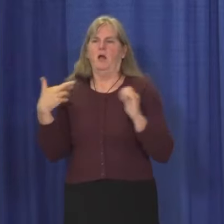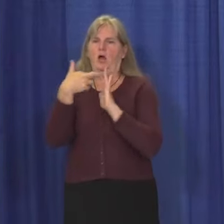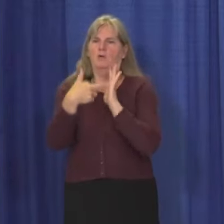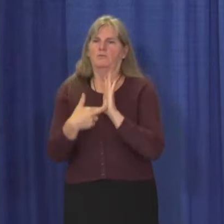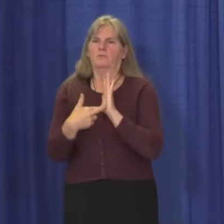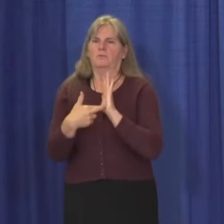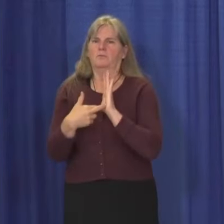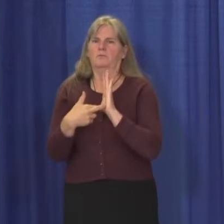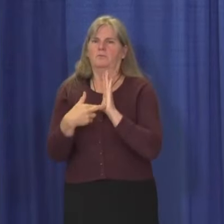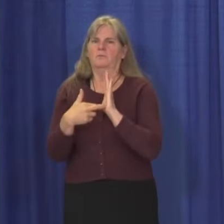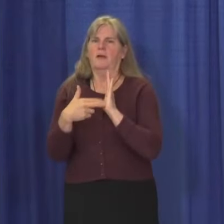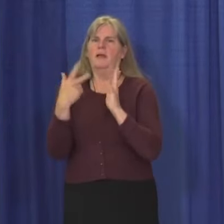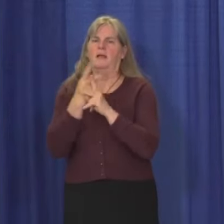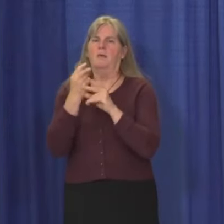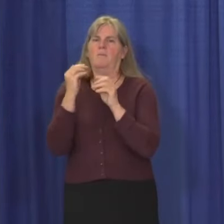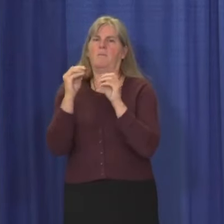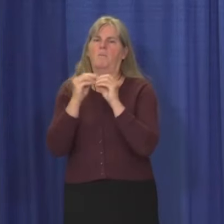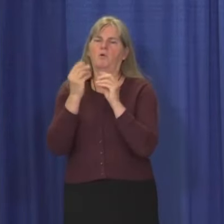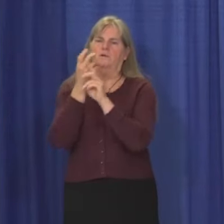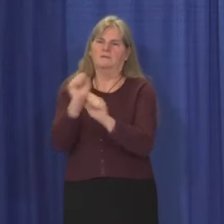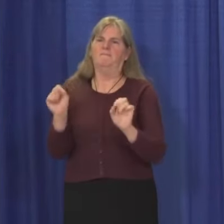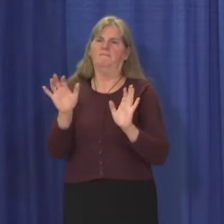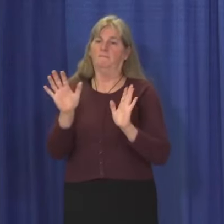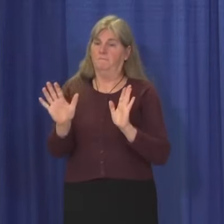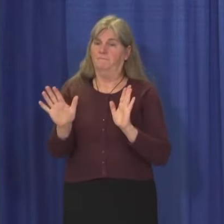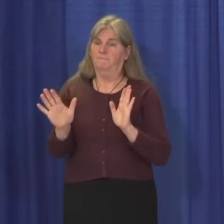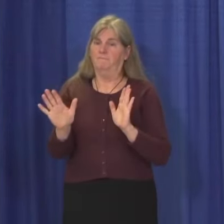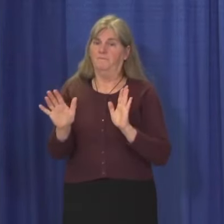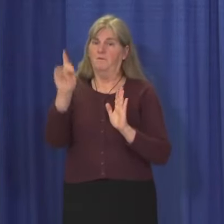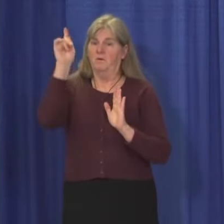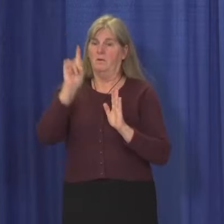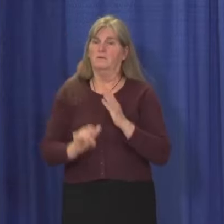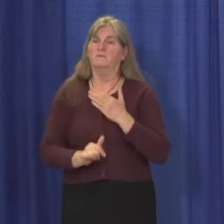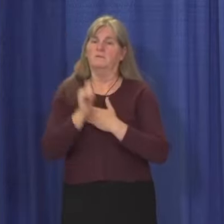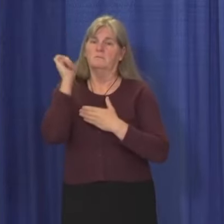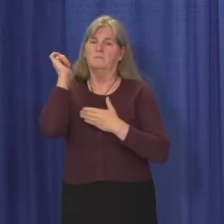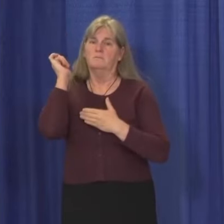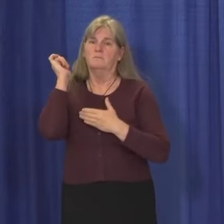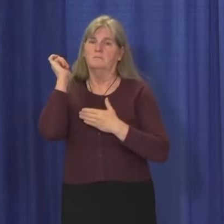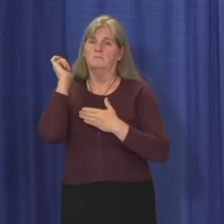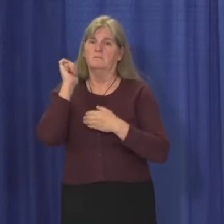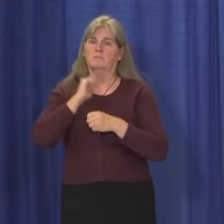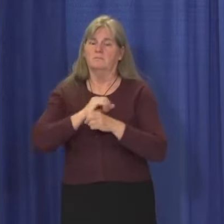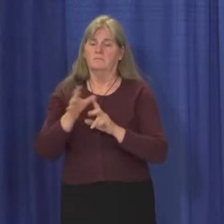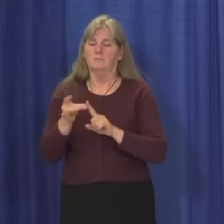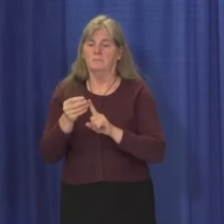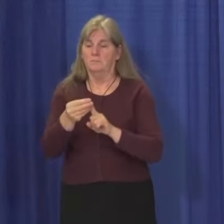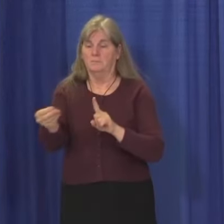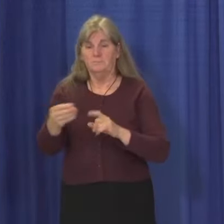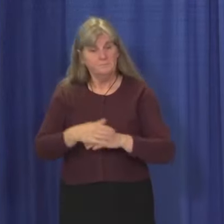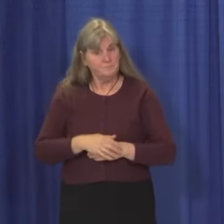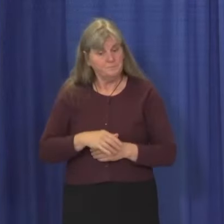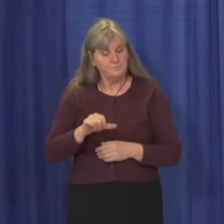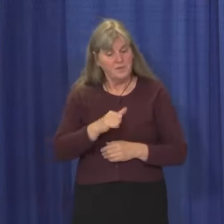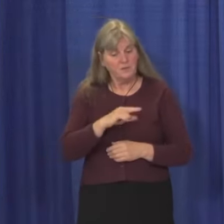additional layers of protection and risk reduction. Thank you. Do you have a second question,